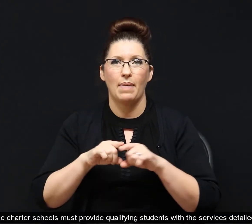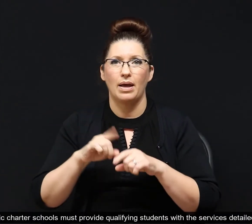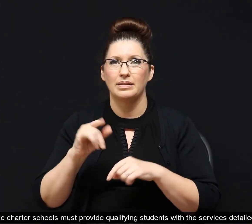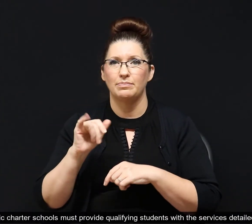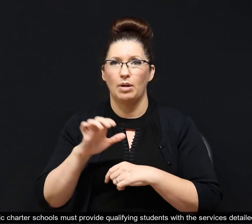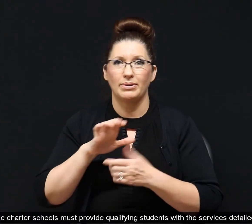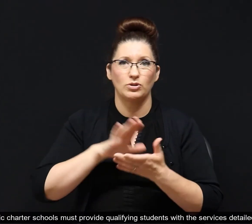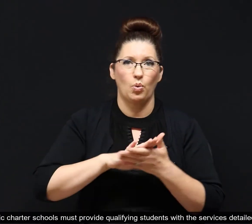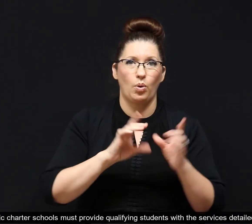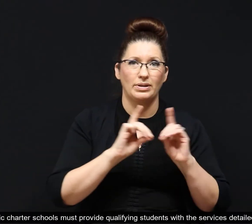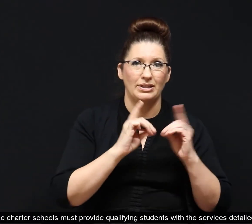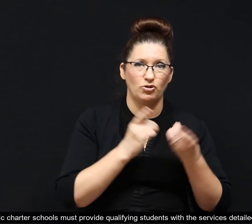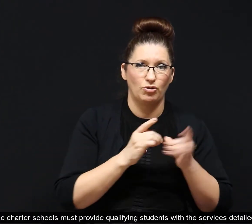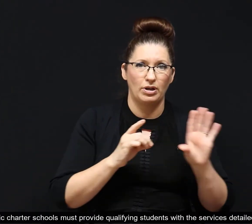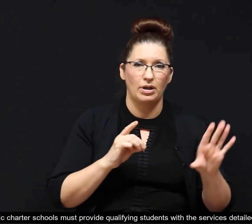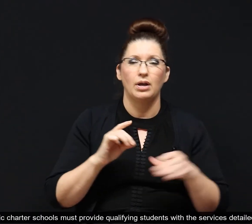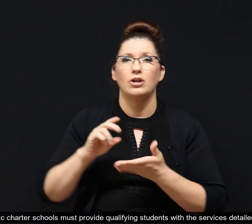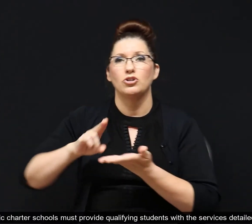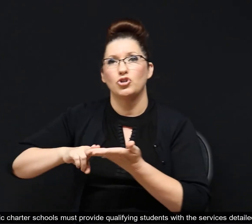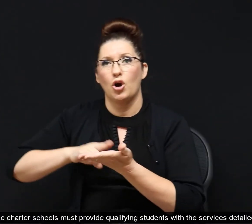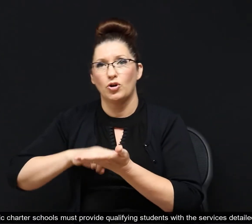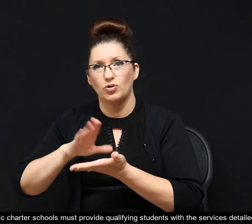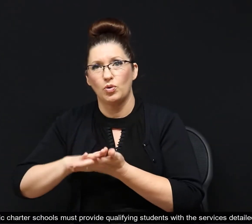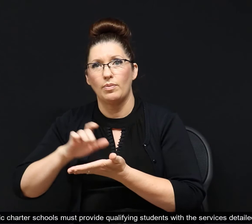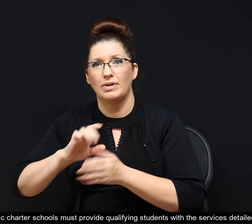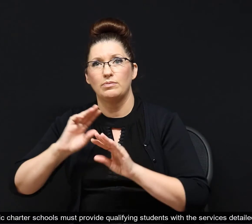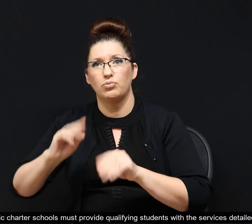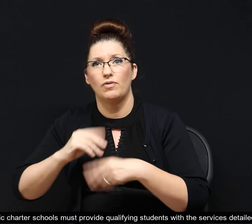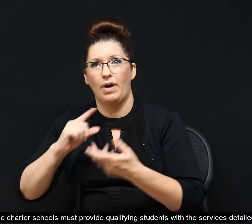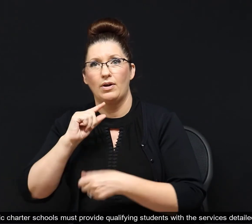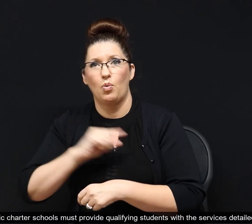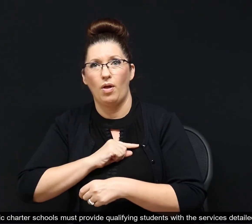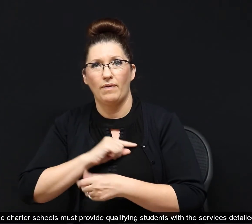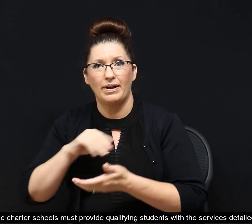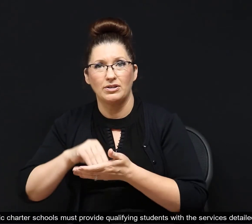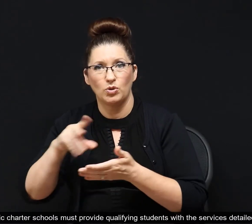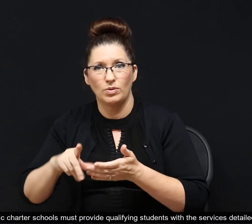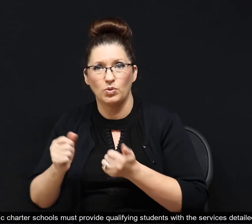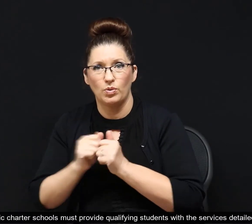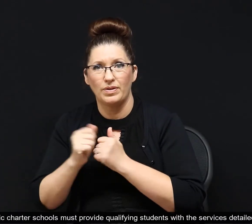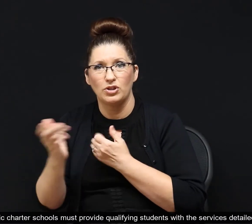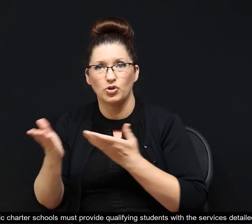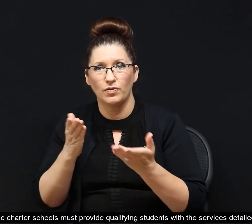charter schools must provide qualifying students with the services detailed in their IEPs.